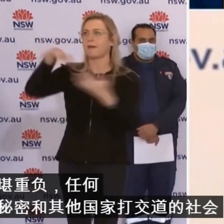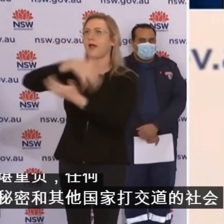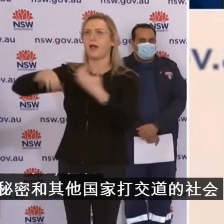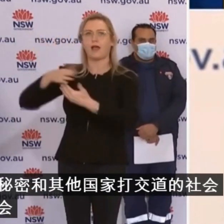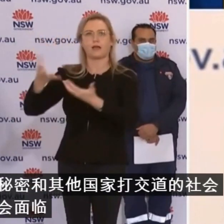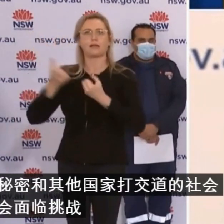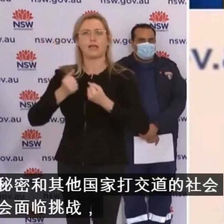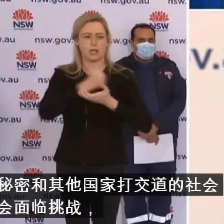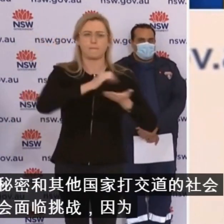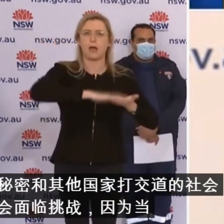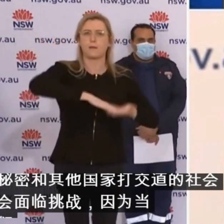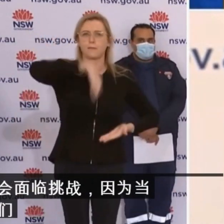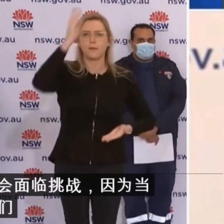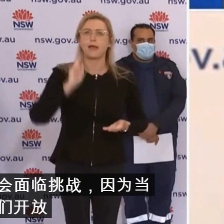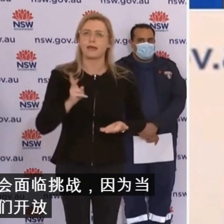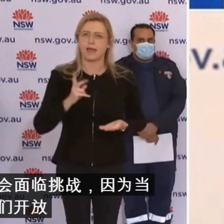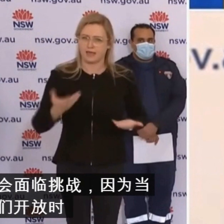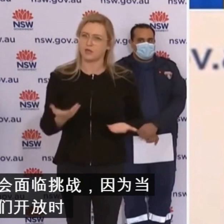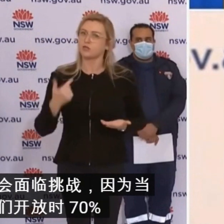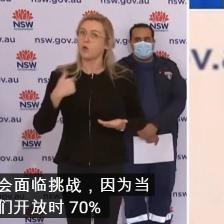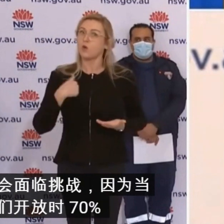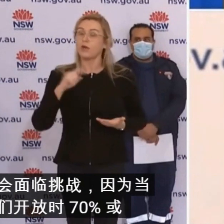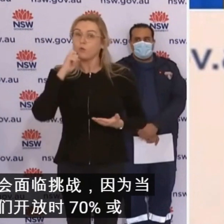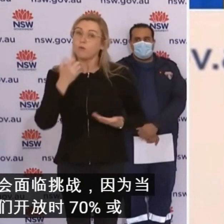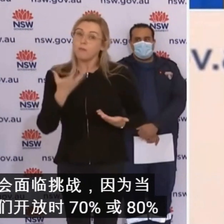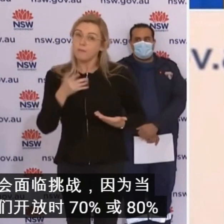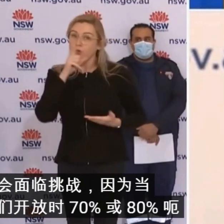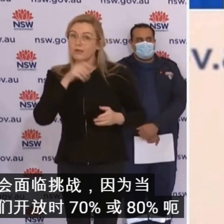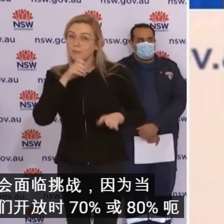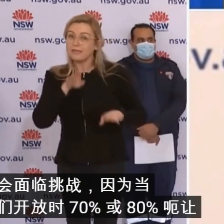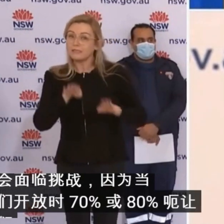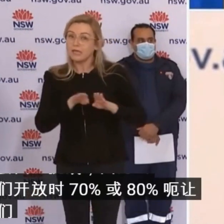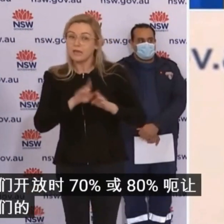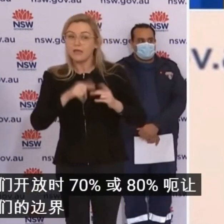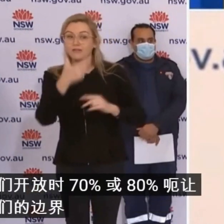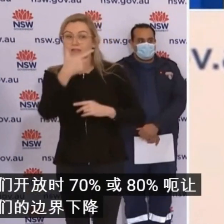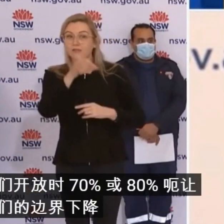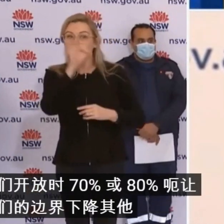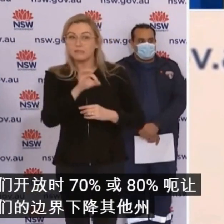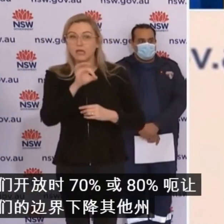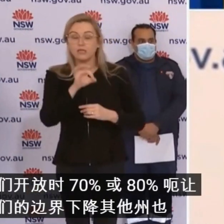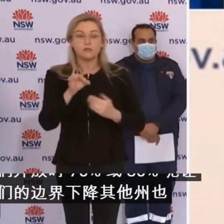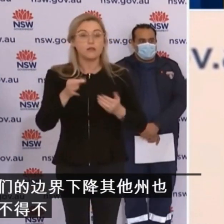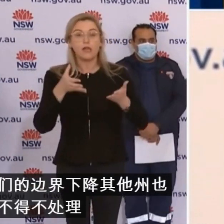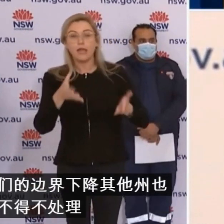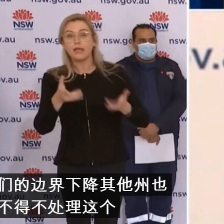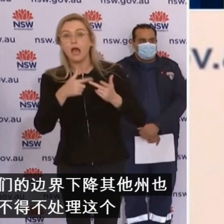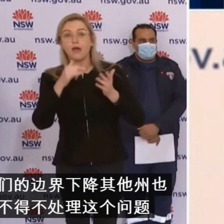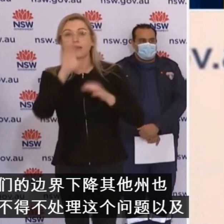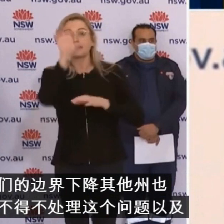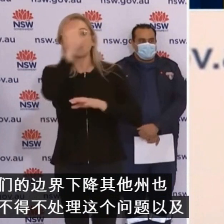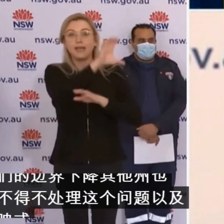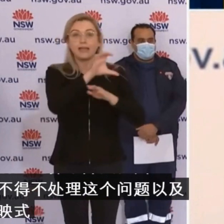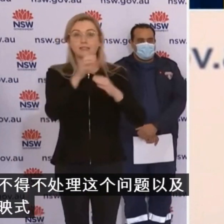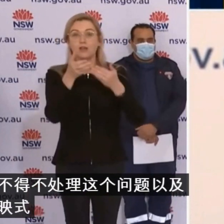COVID, and other states will go through this, because when they open up at 70% or 80%, get their borders down, other states are going to have to deal with this